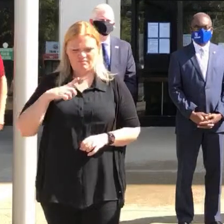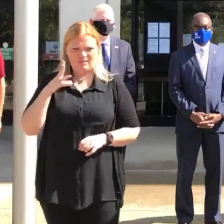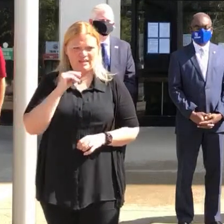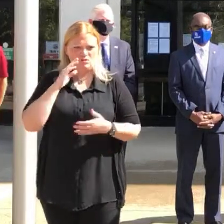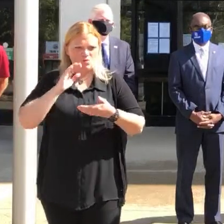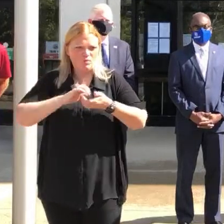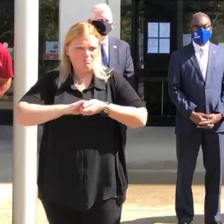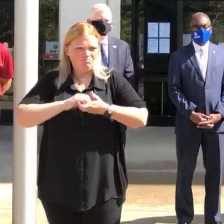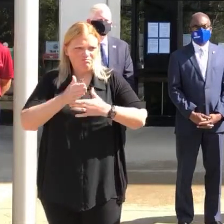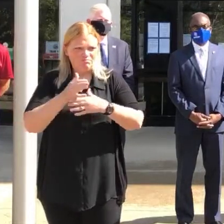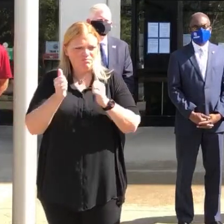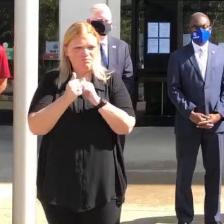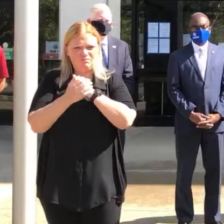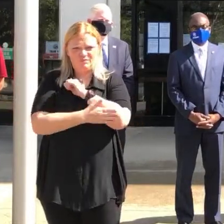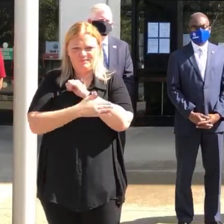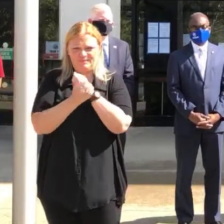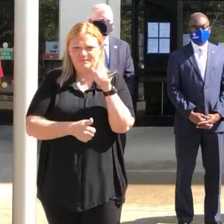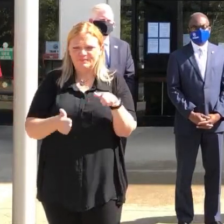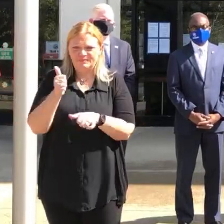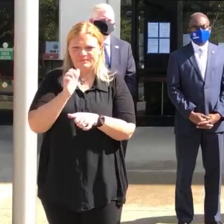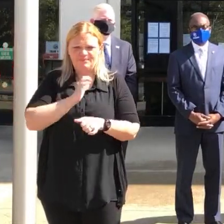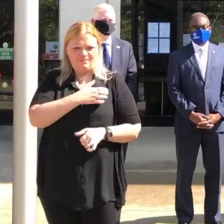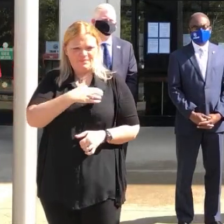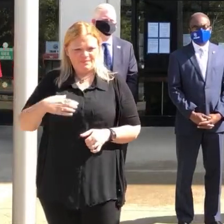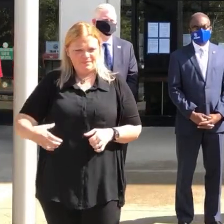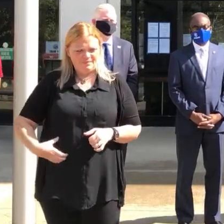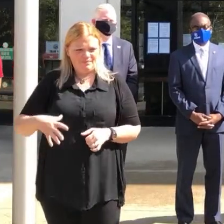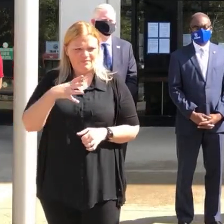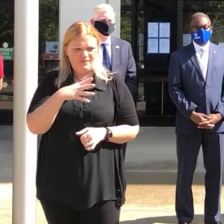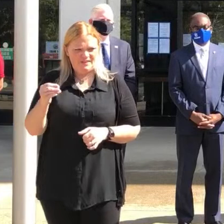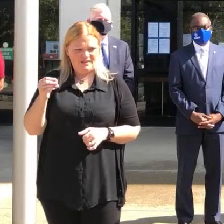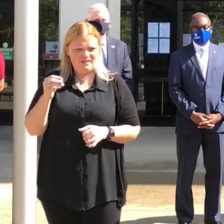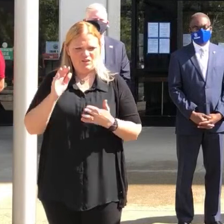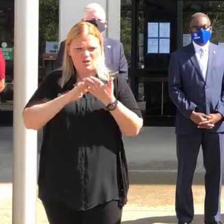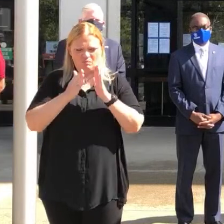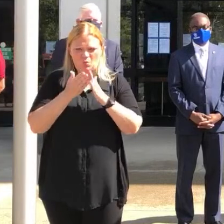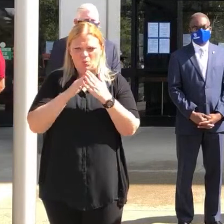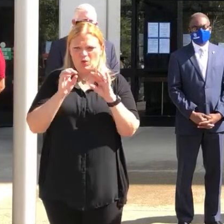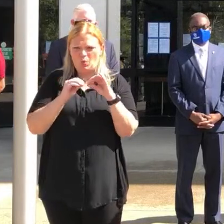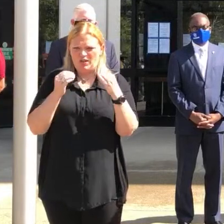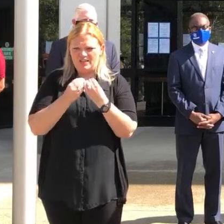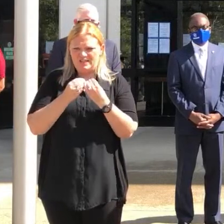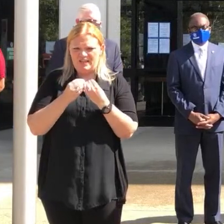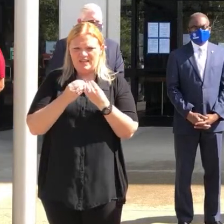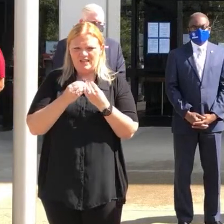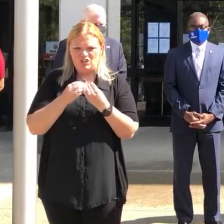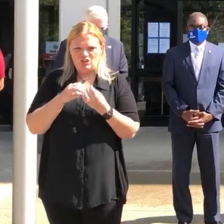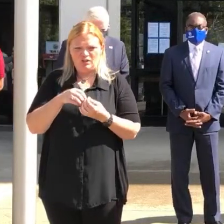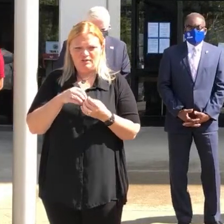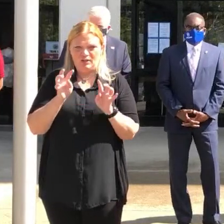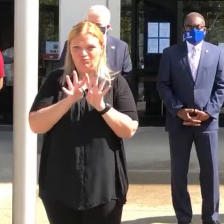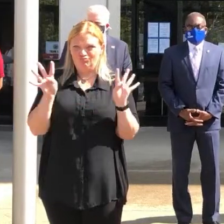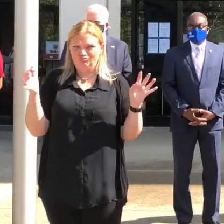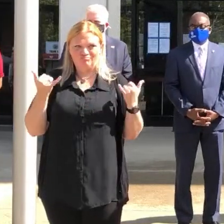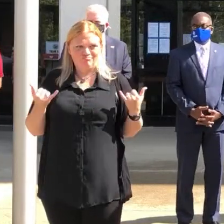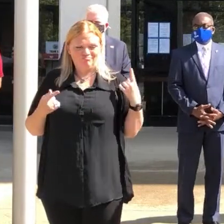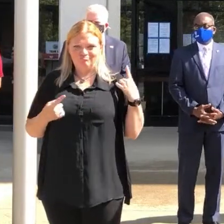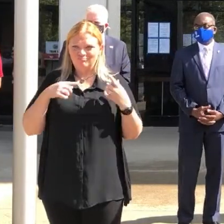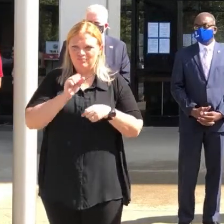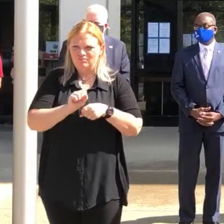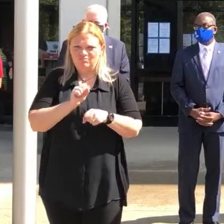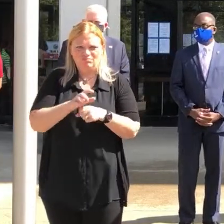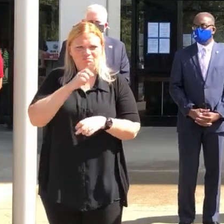to partner with the county executive, our mayor, and the community organization standing here today who worked so